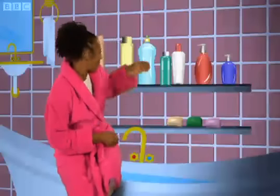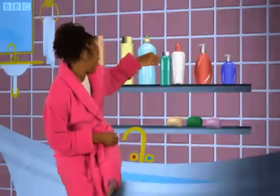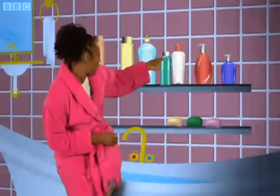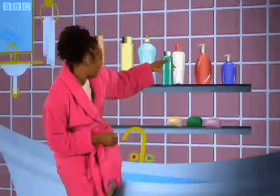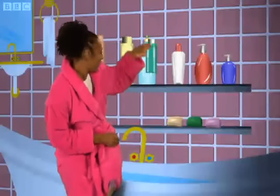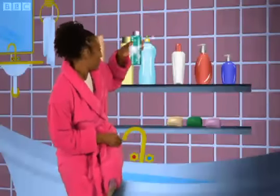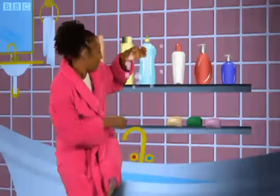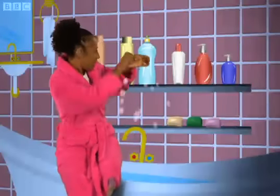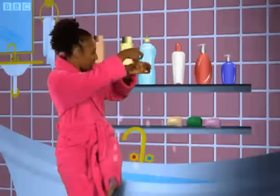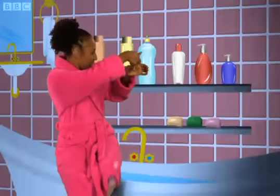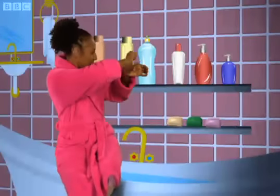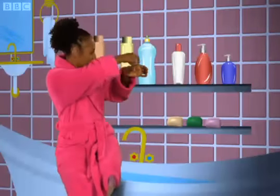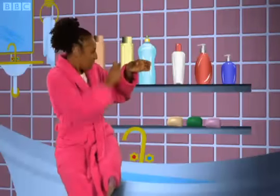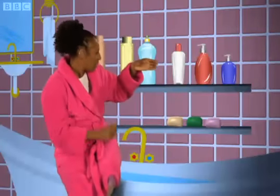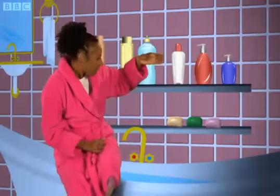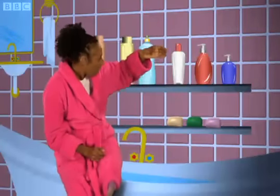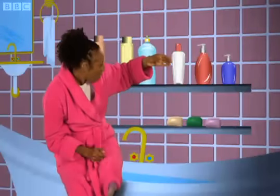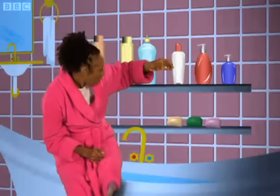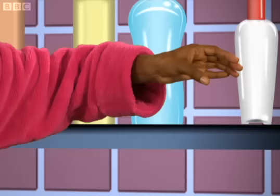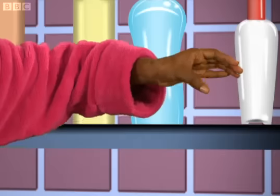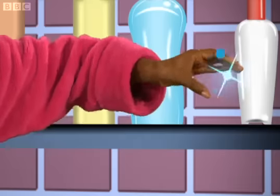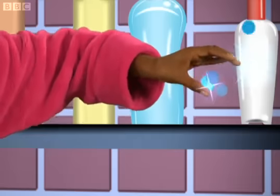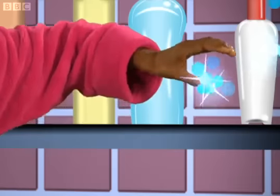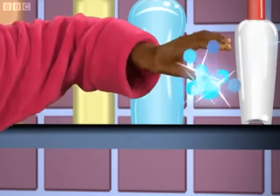I emptied my bubble bath into the tub,